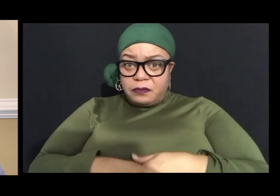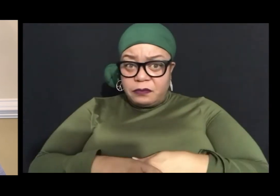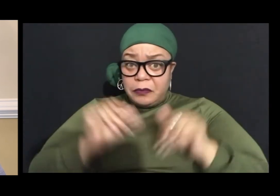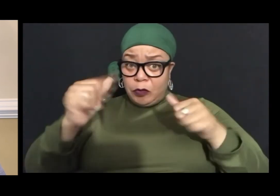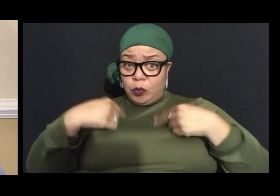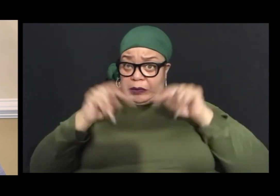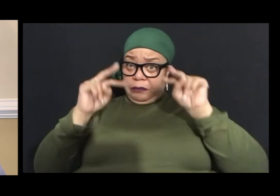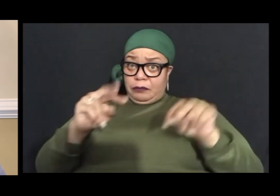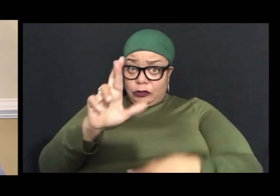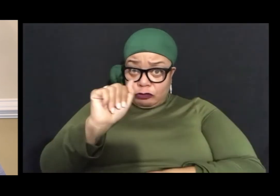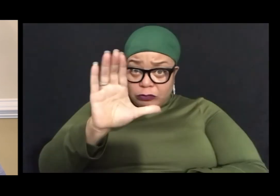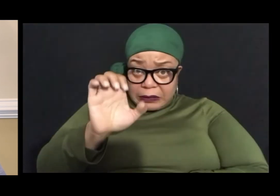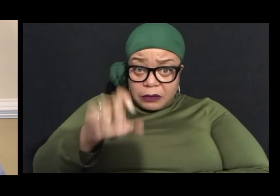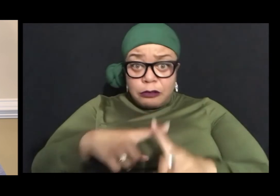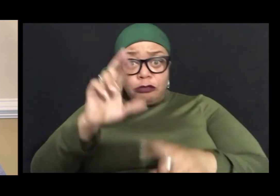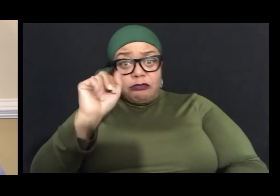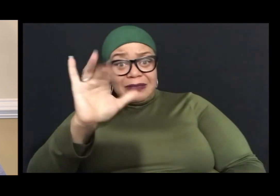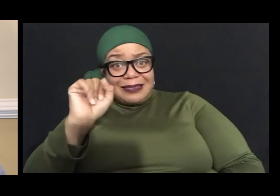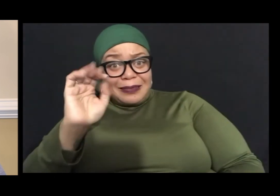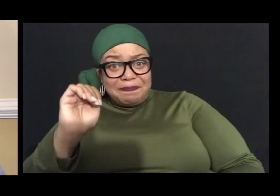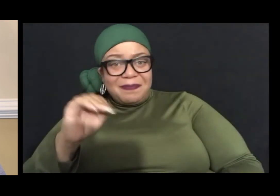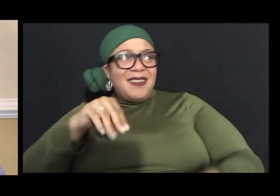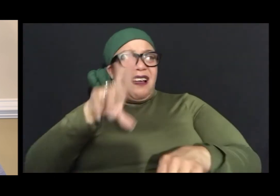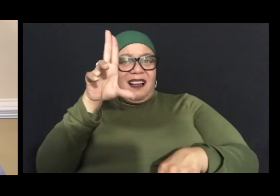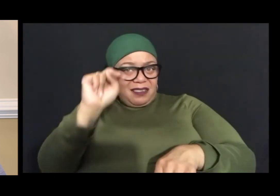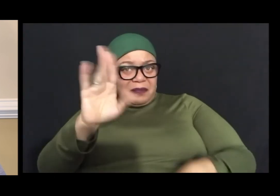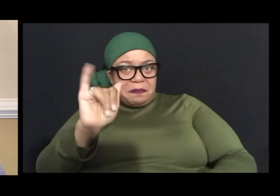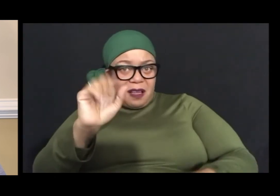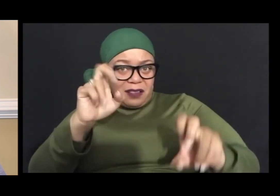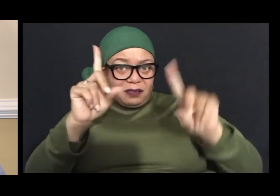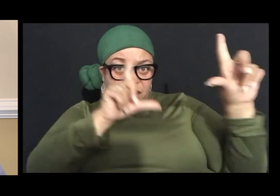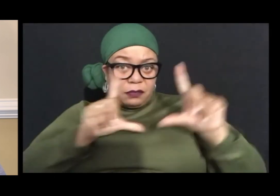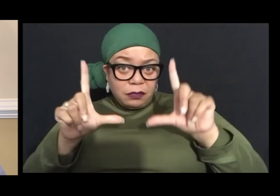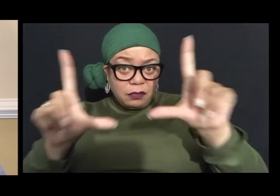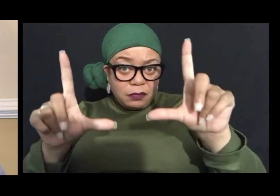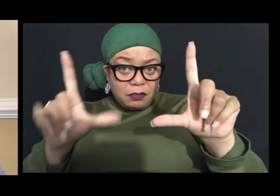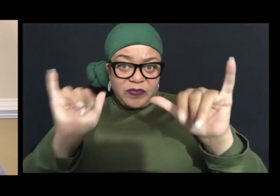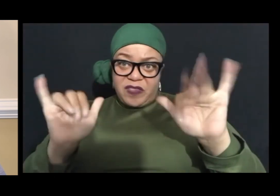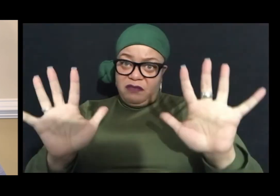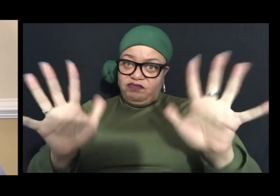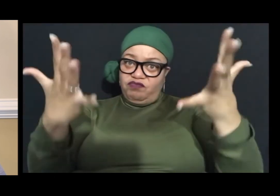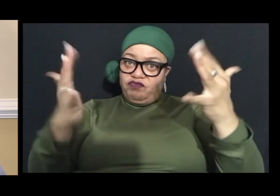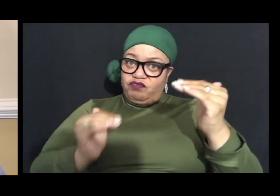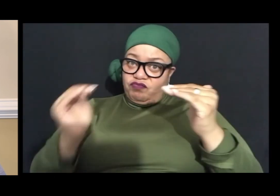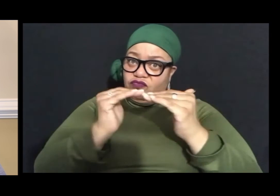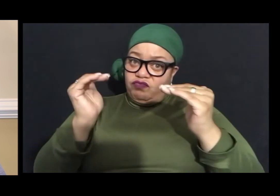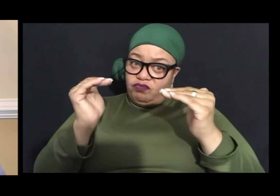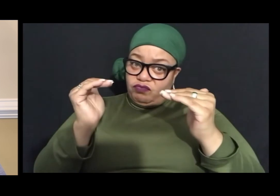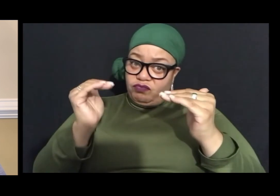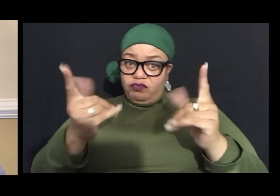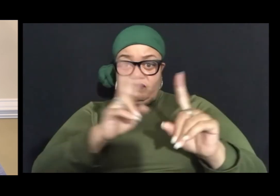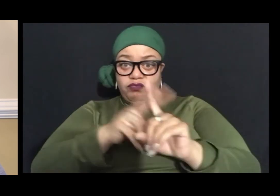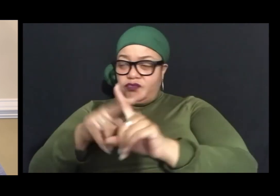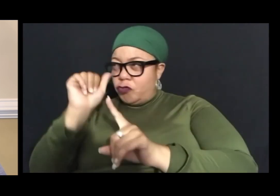racism through a different lens? An unbiased lens that promotes equity, utilizing all of the information